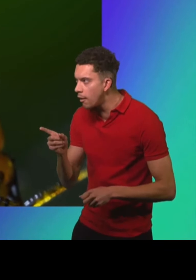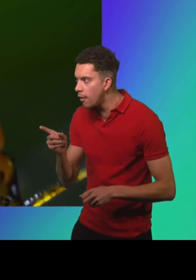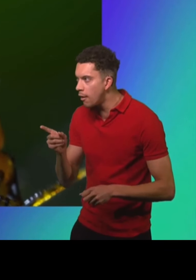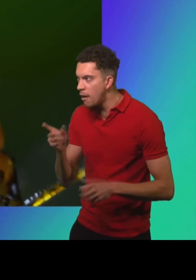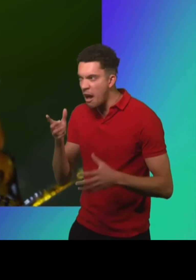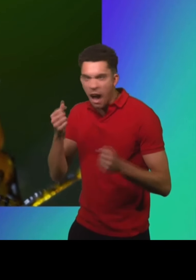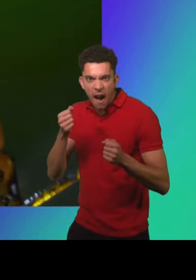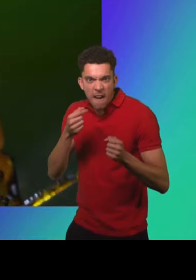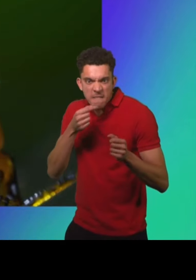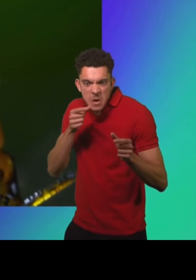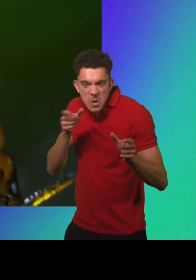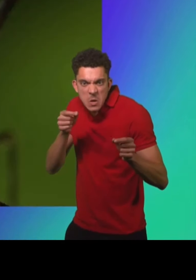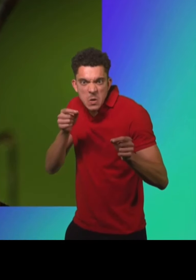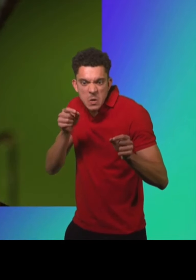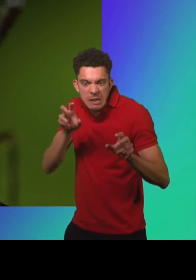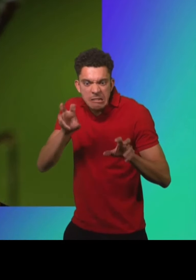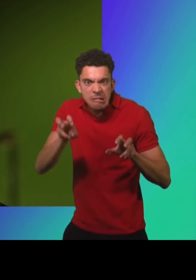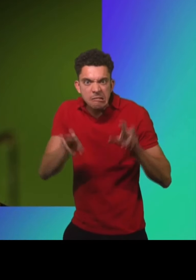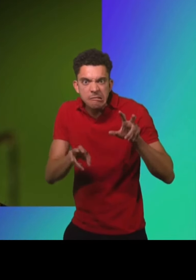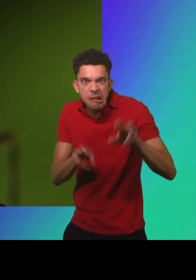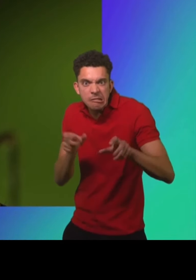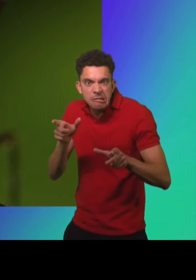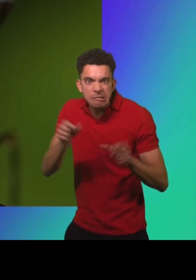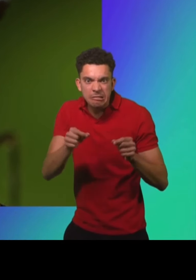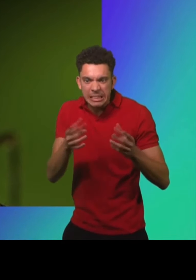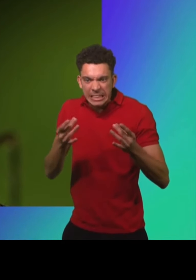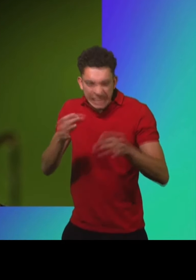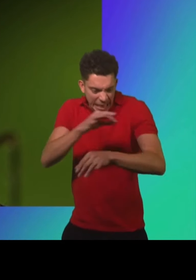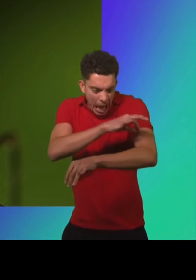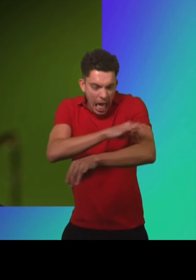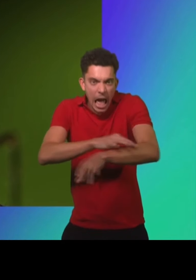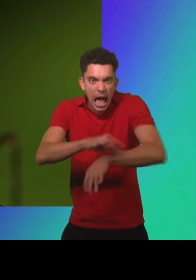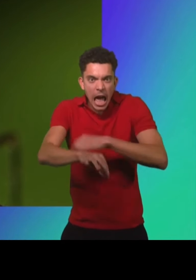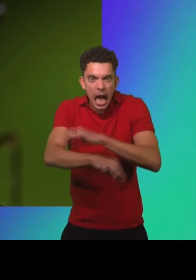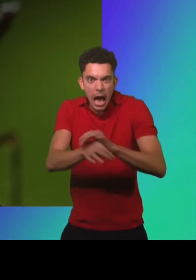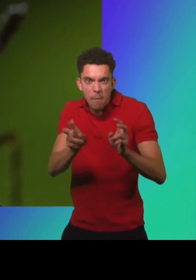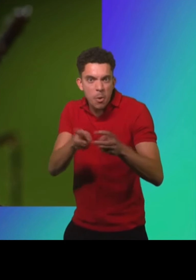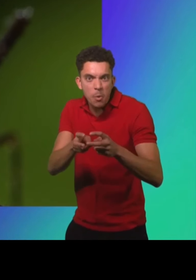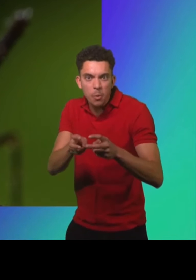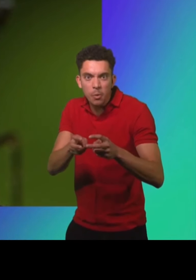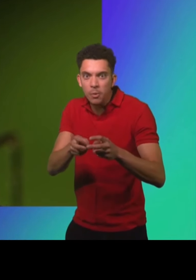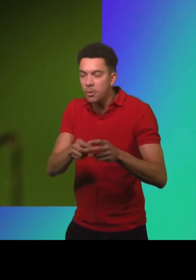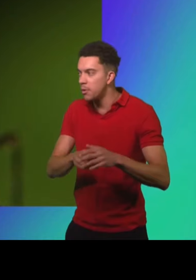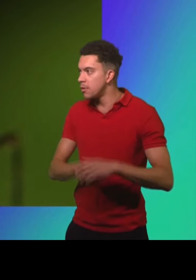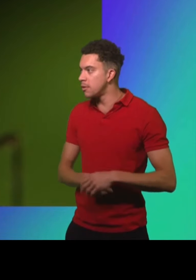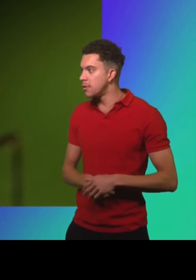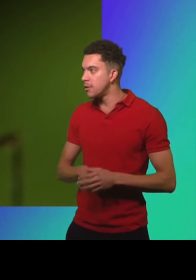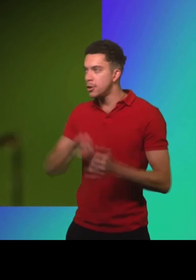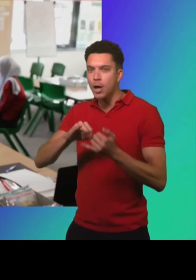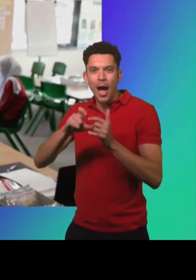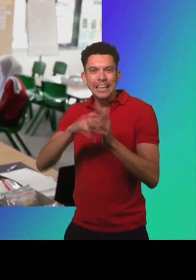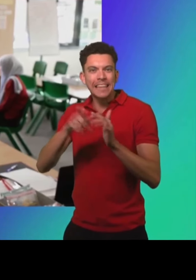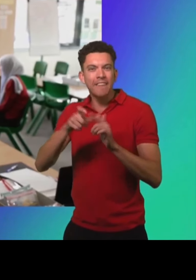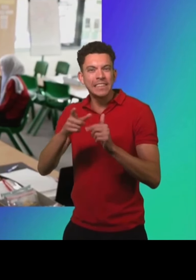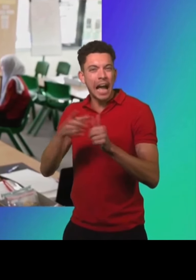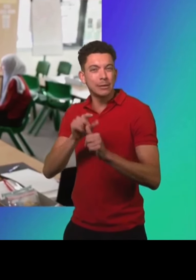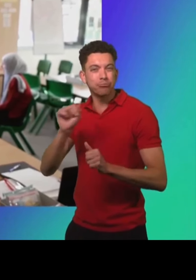Armed with piercing mouthparts and sticky front legs. Sir David Attenborough's voice